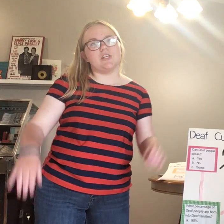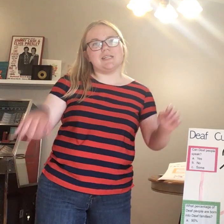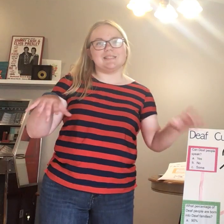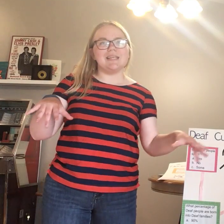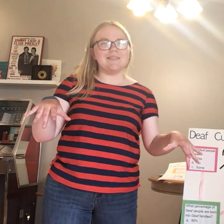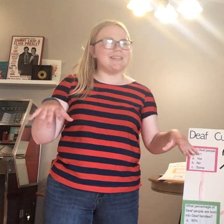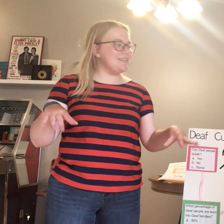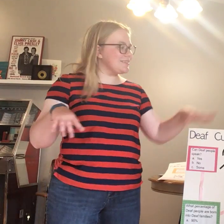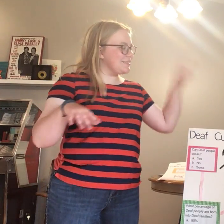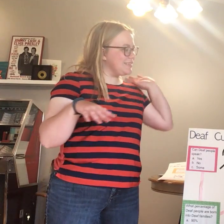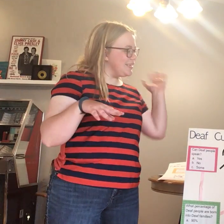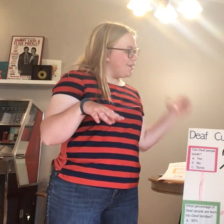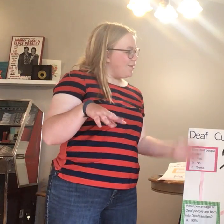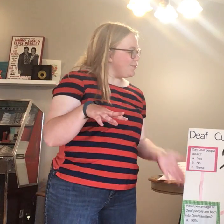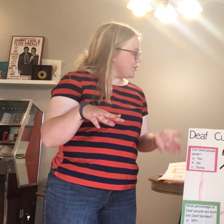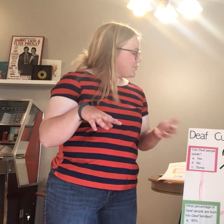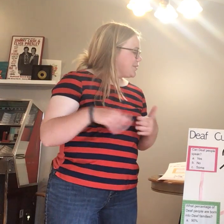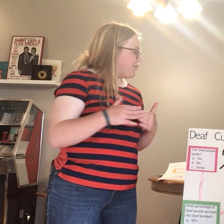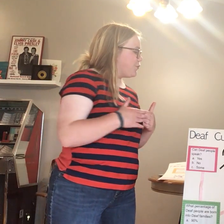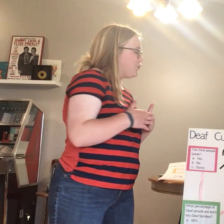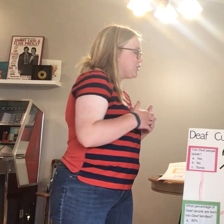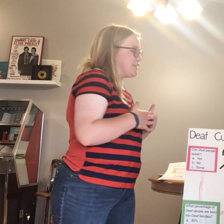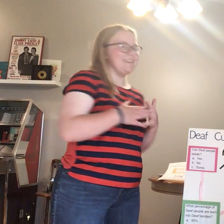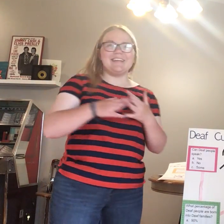learned necessities. We learned some deaf culture.